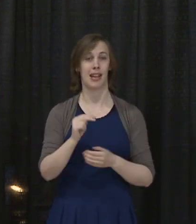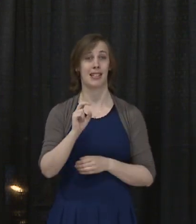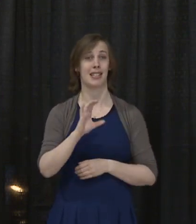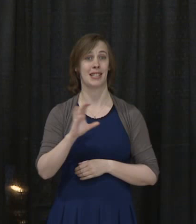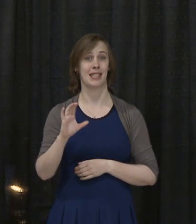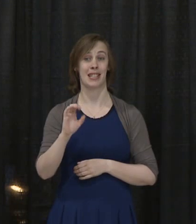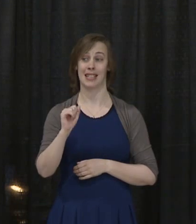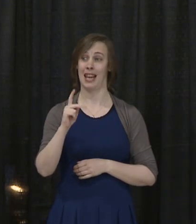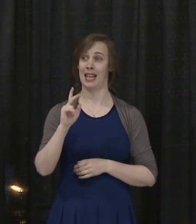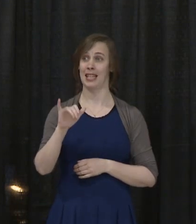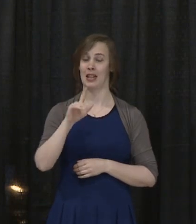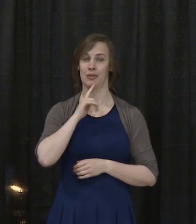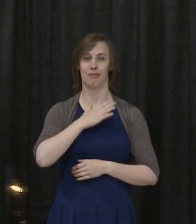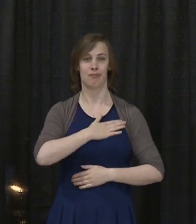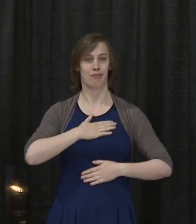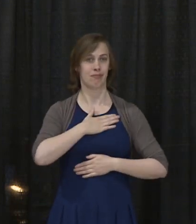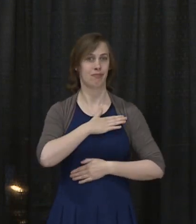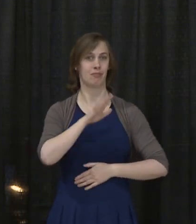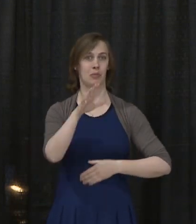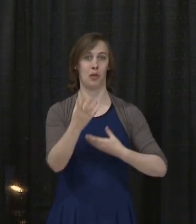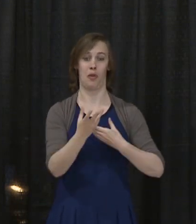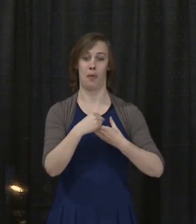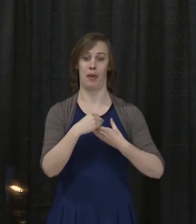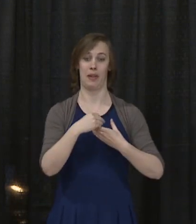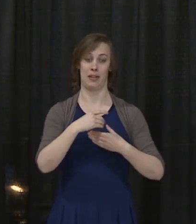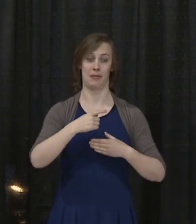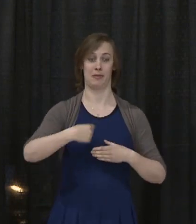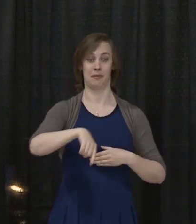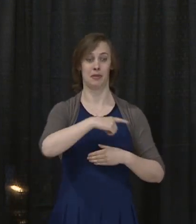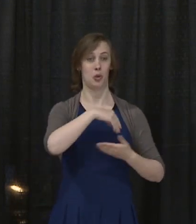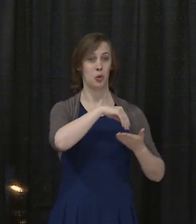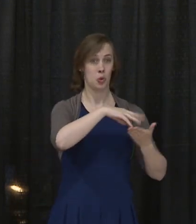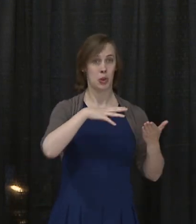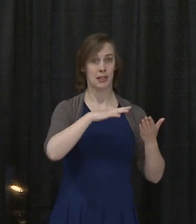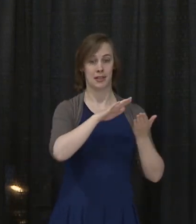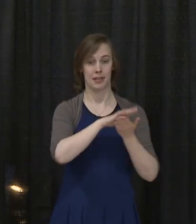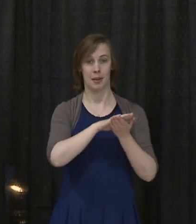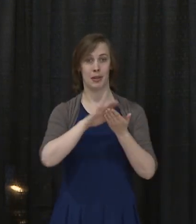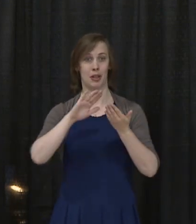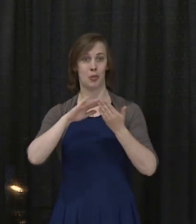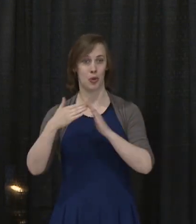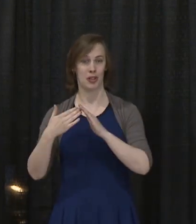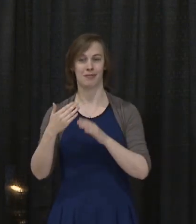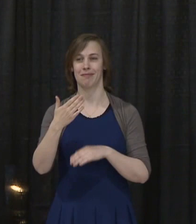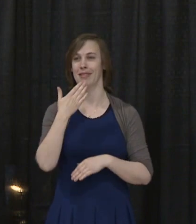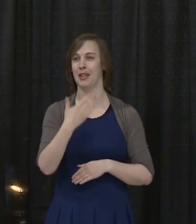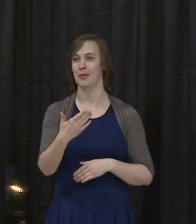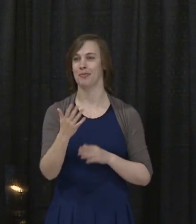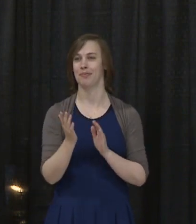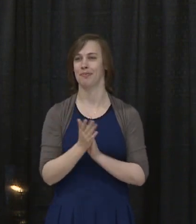our students, our campus, and our community. Thank you, Sandy.